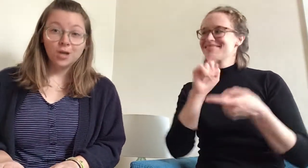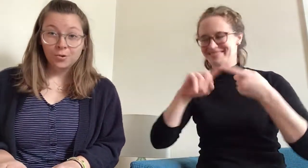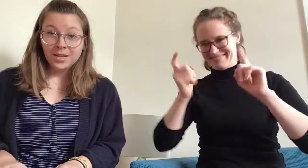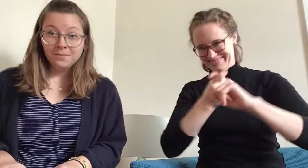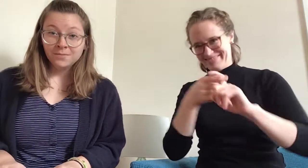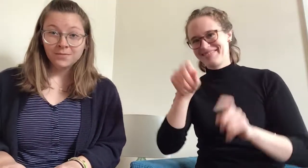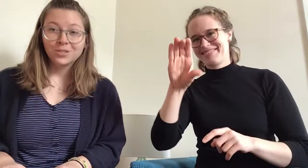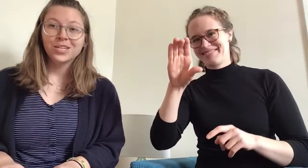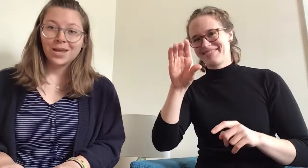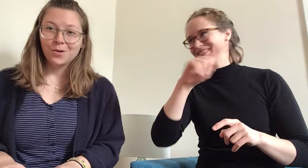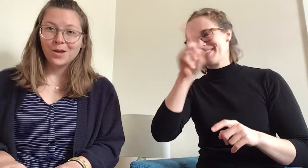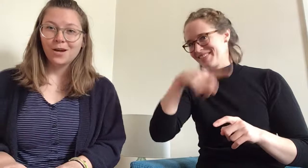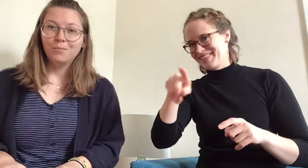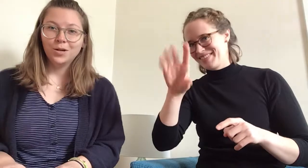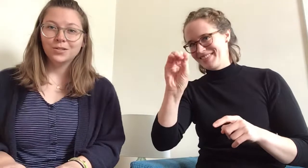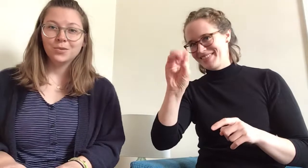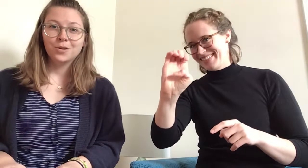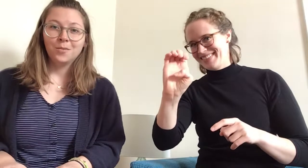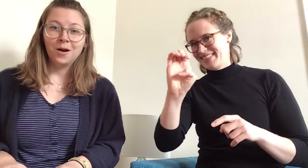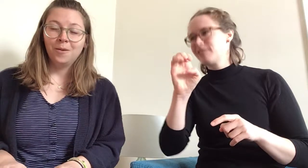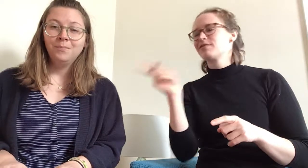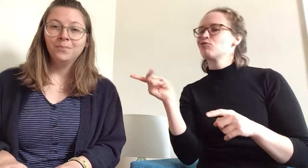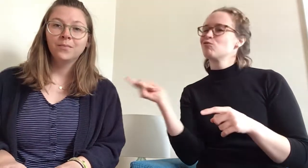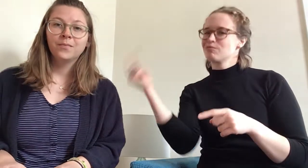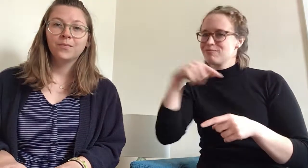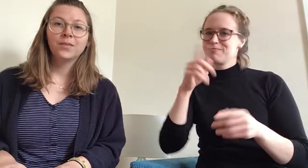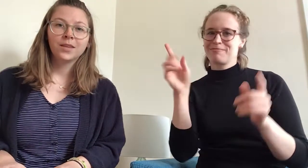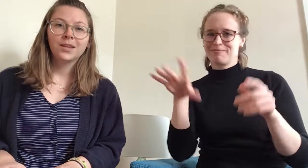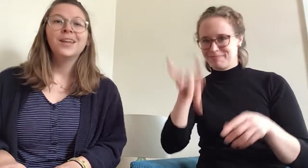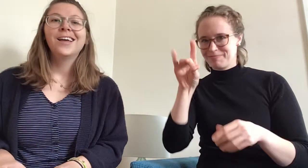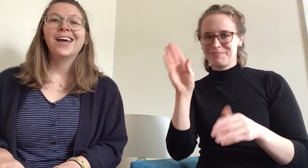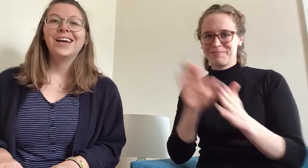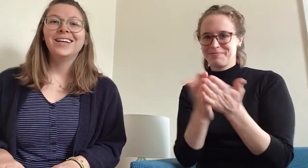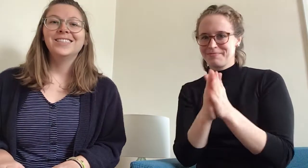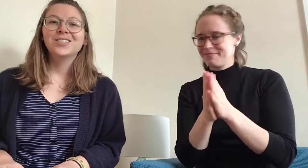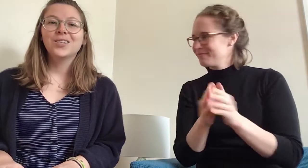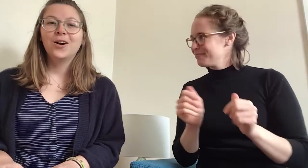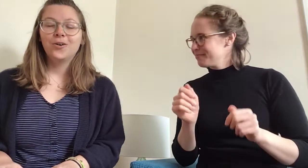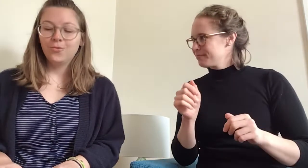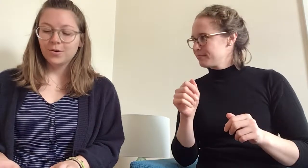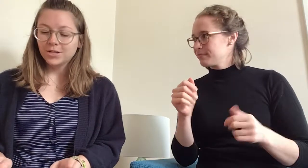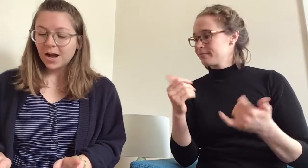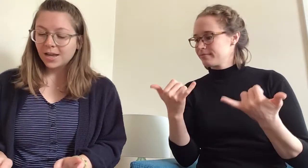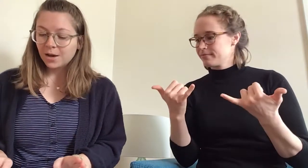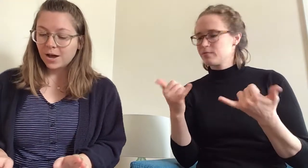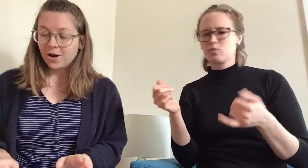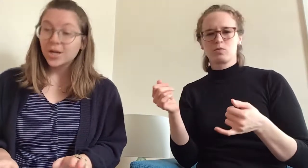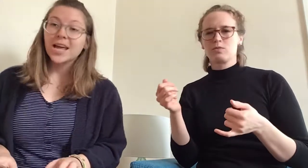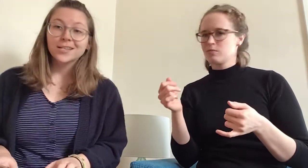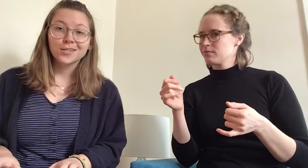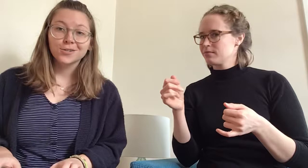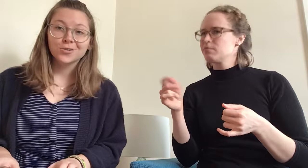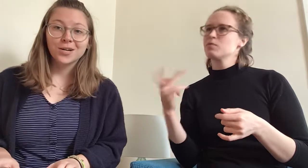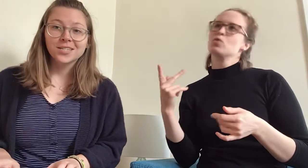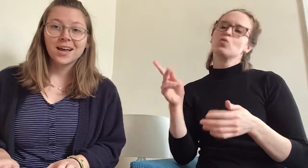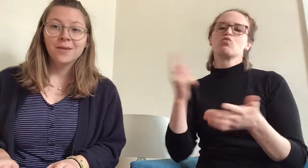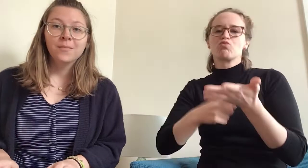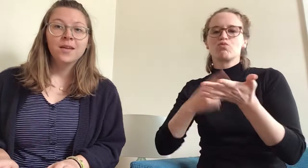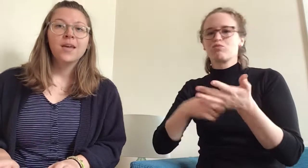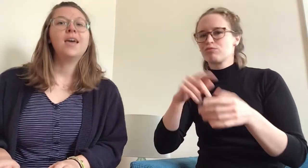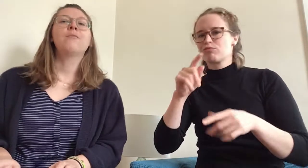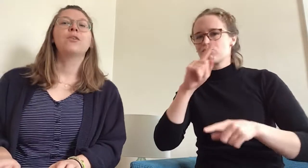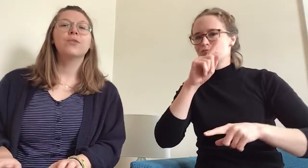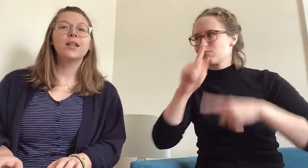friend Zoe. She came to pick up books with her mom. And so we were talking about ASL story